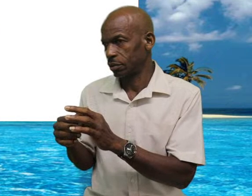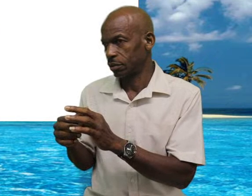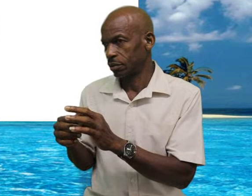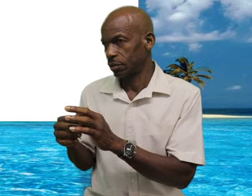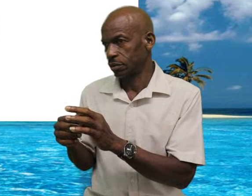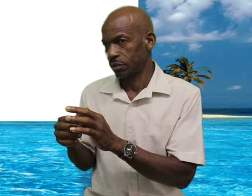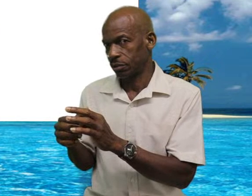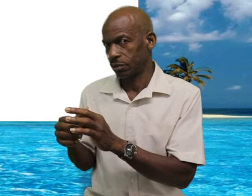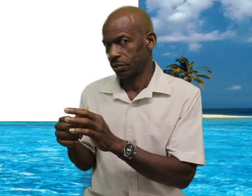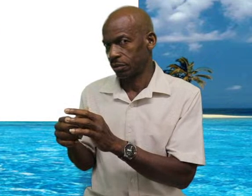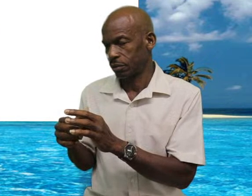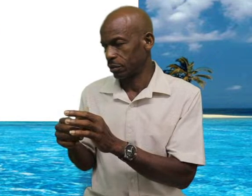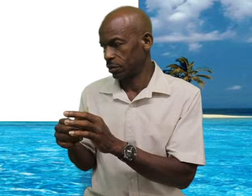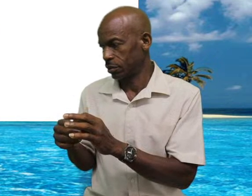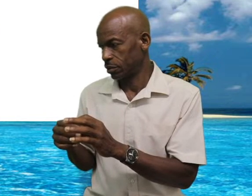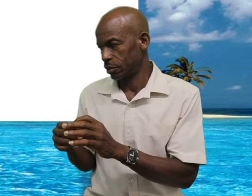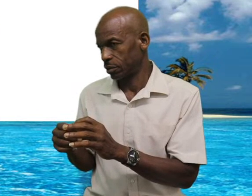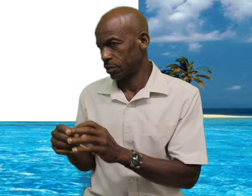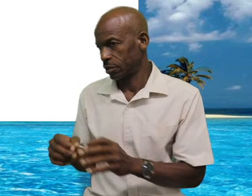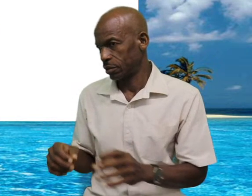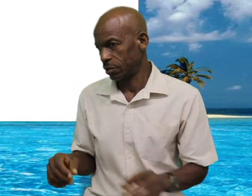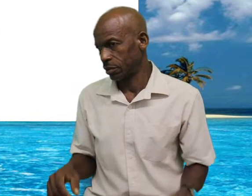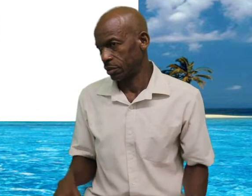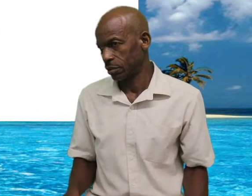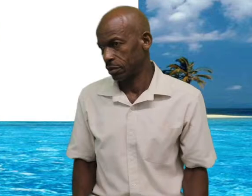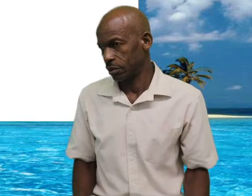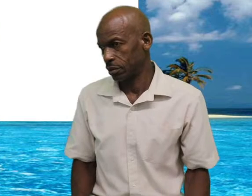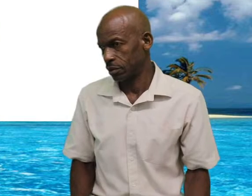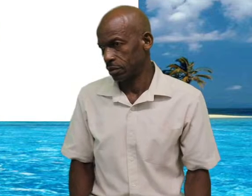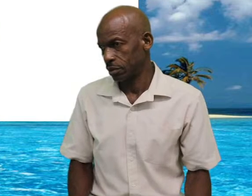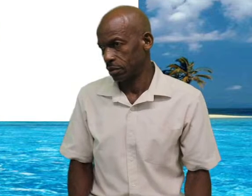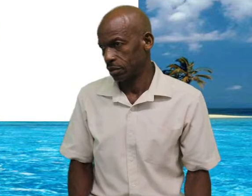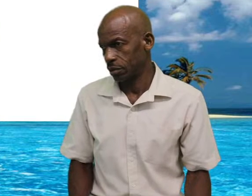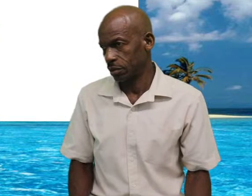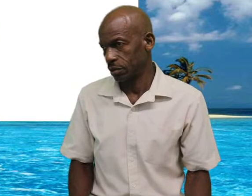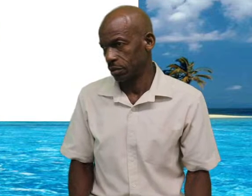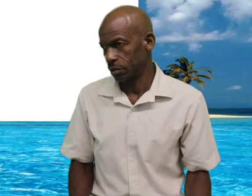I'm gonna write the word association. So this is